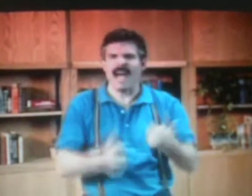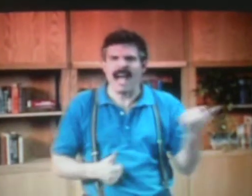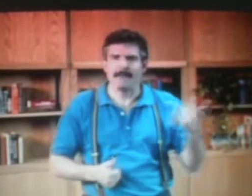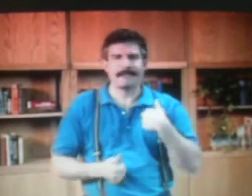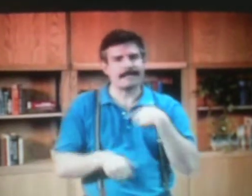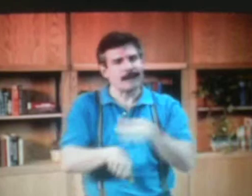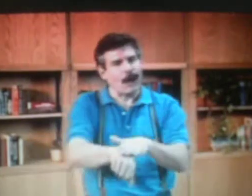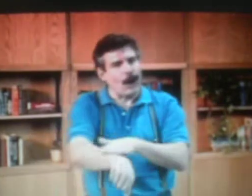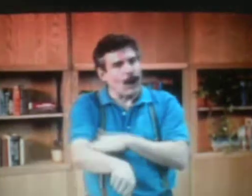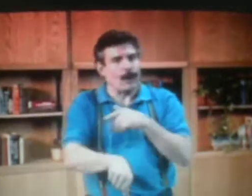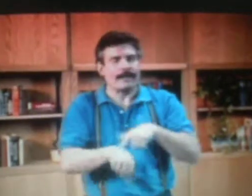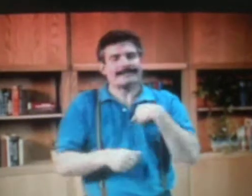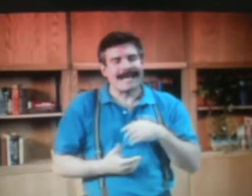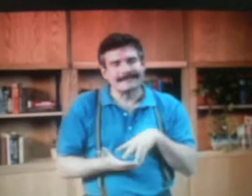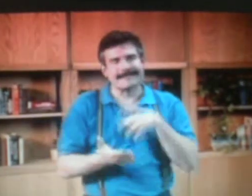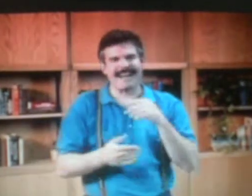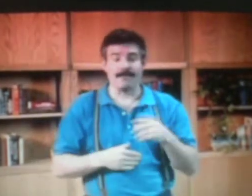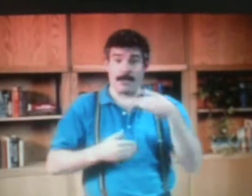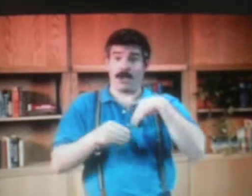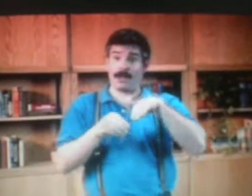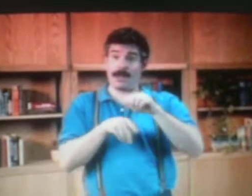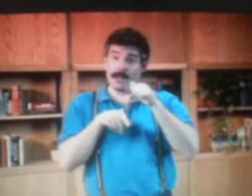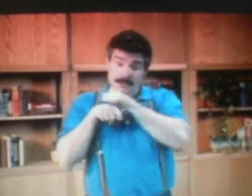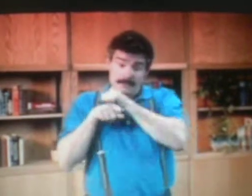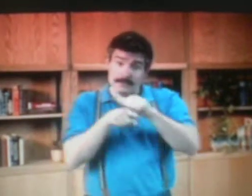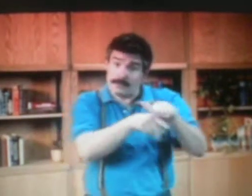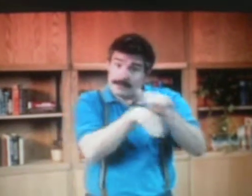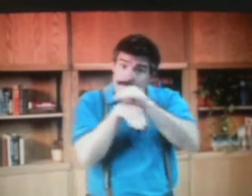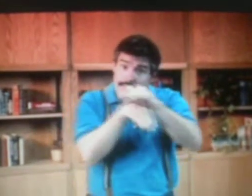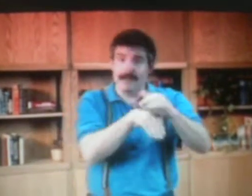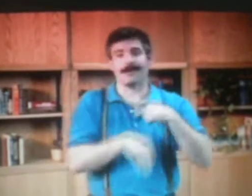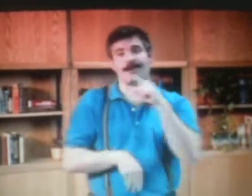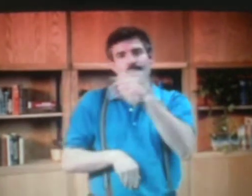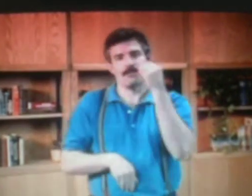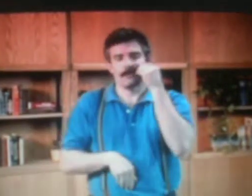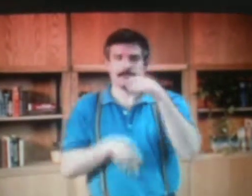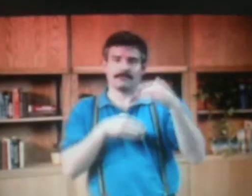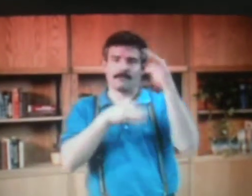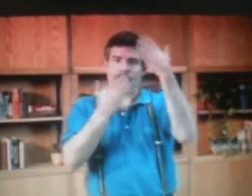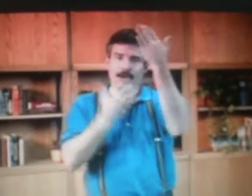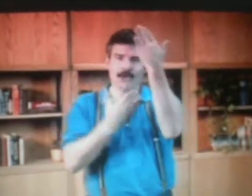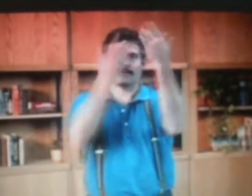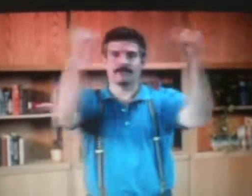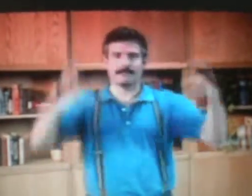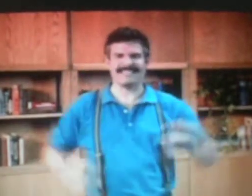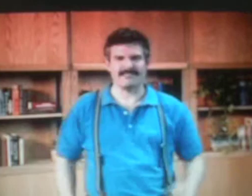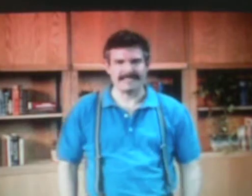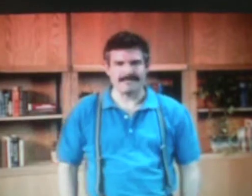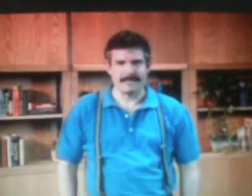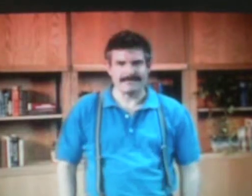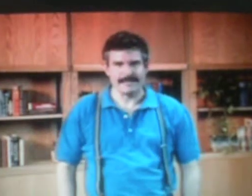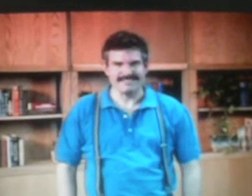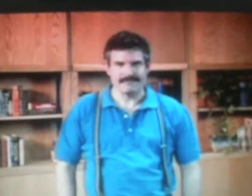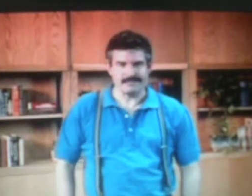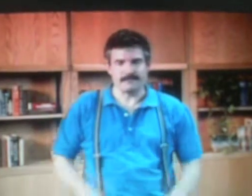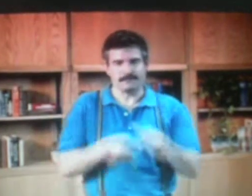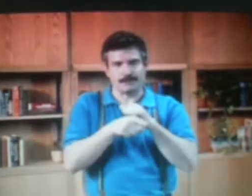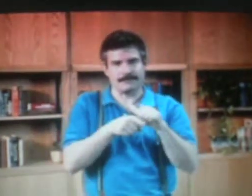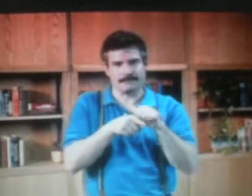So my hearing friends would talk really fast, and as I was learning and practicing, I would talk really slow. So I would get